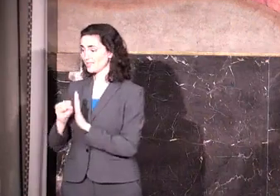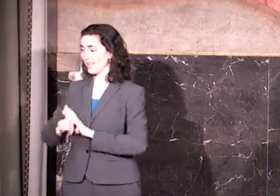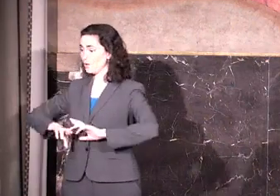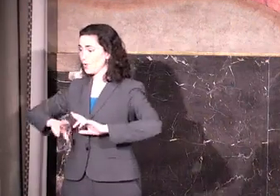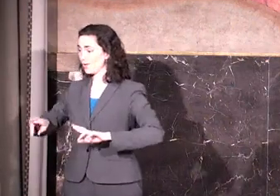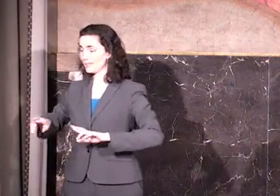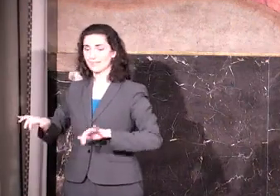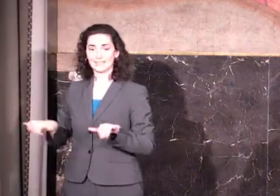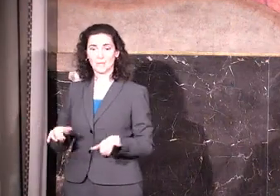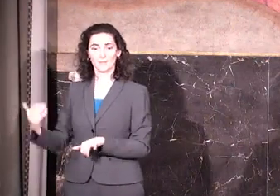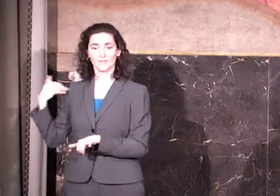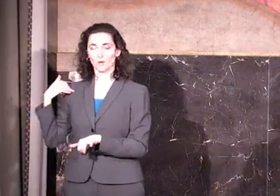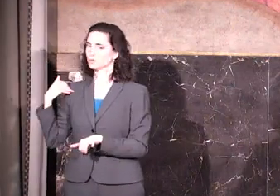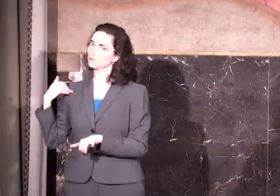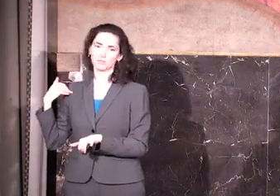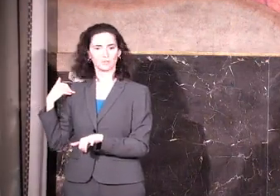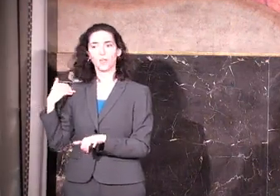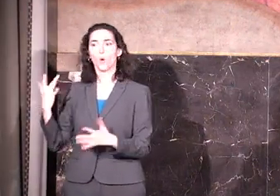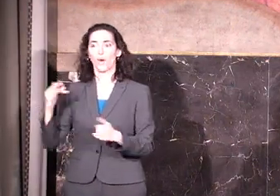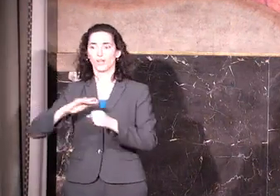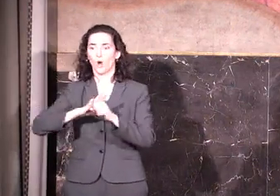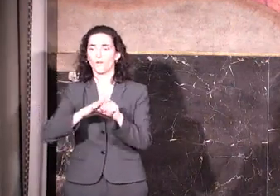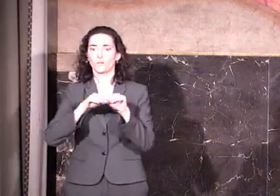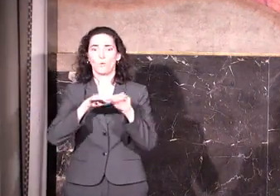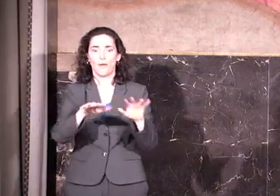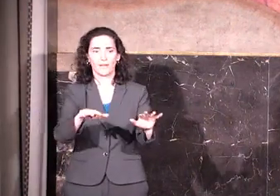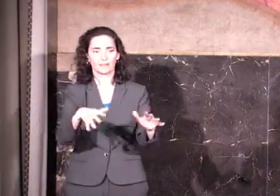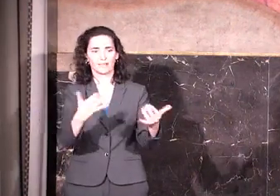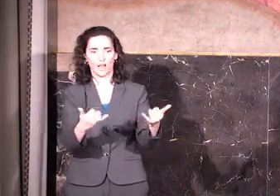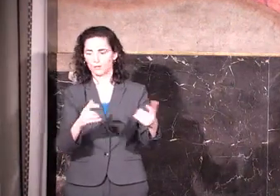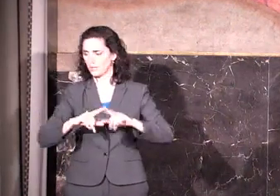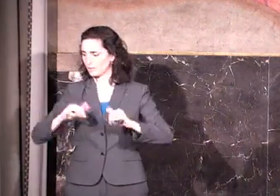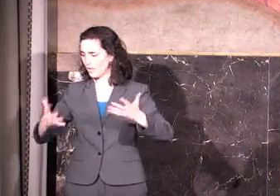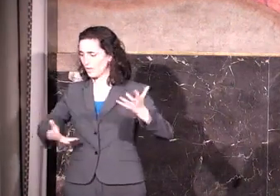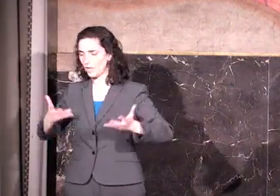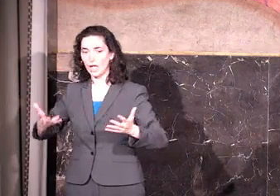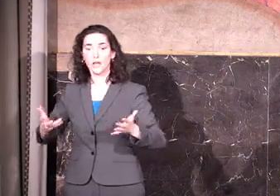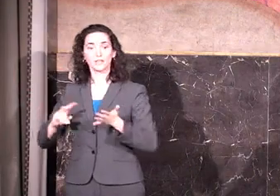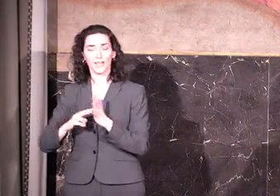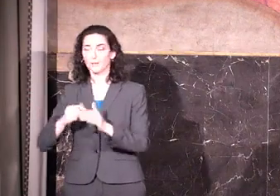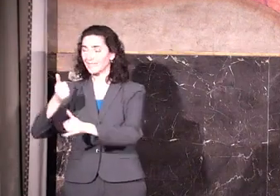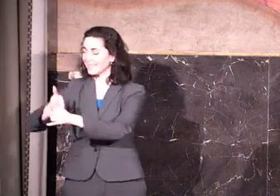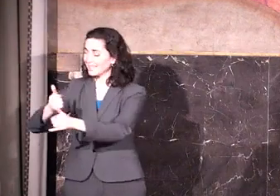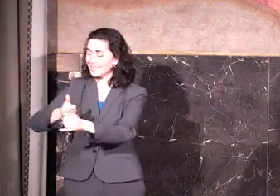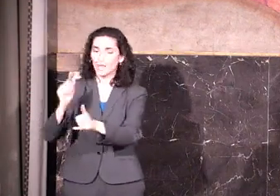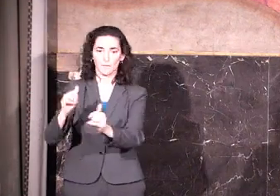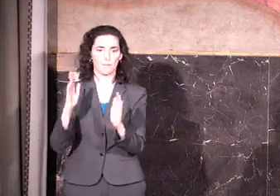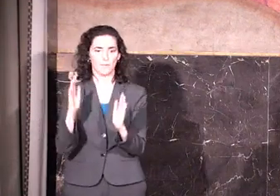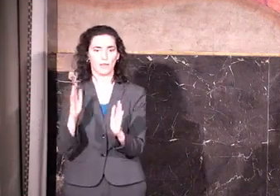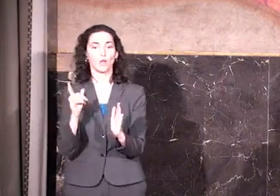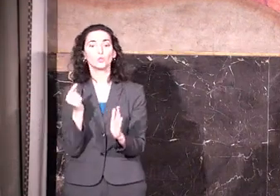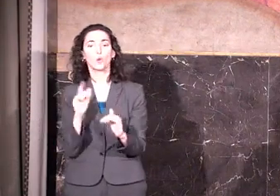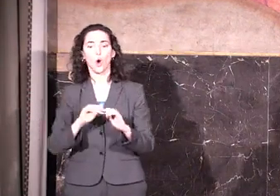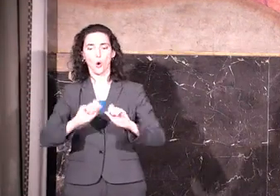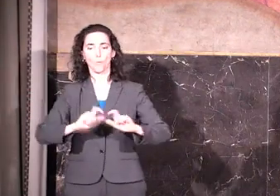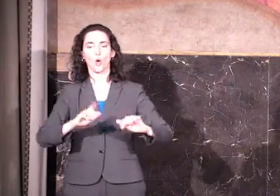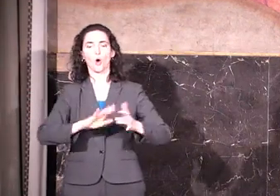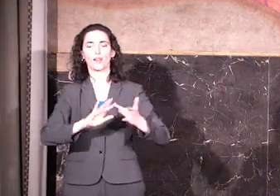emergency. So we do need everybody to be paying attention to this. We need people to go to